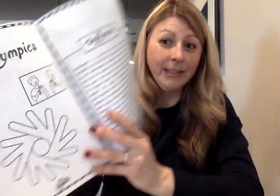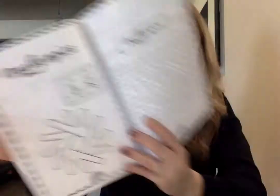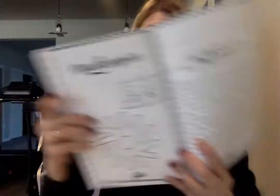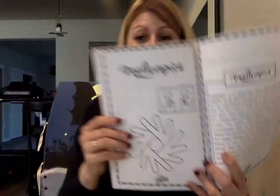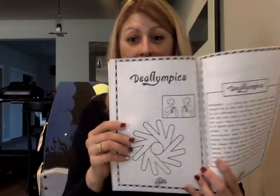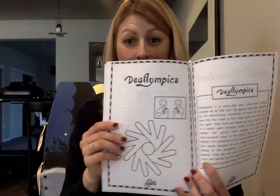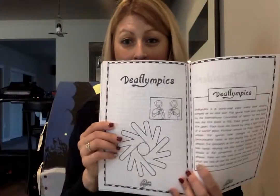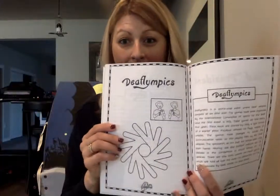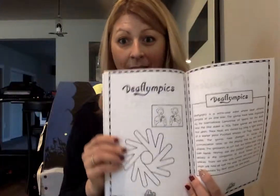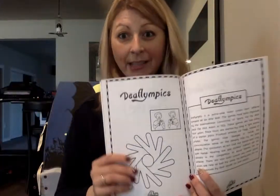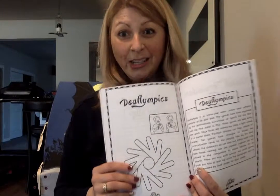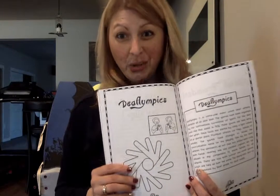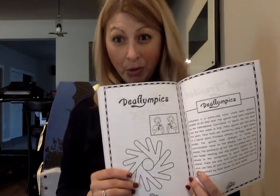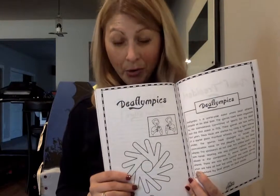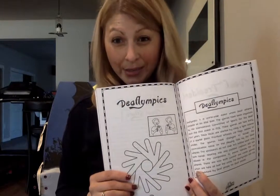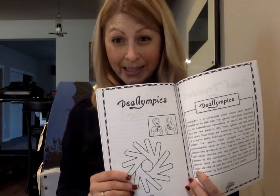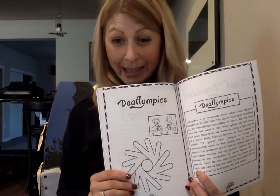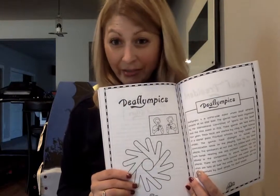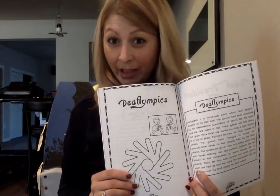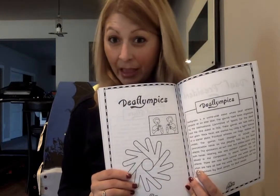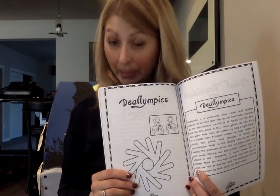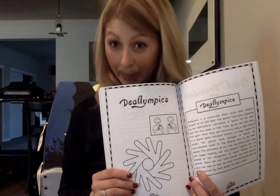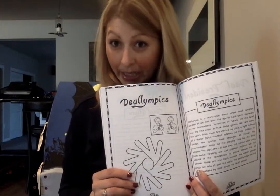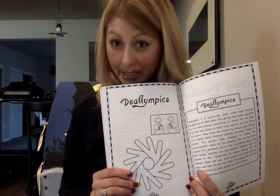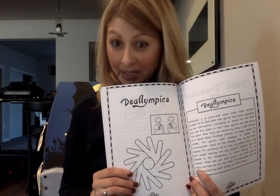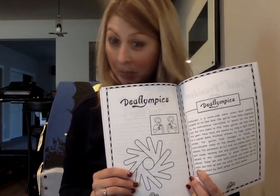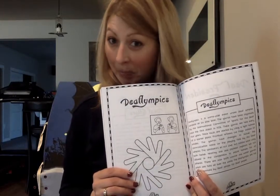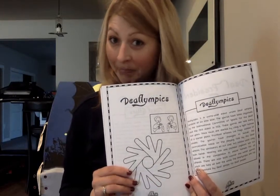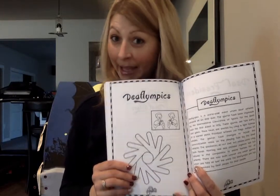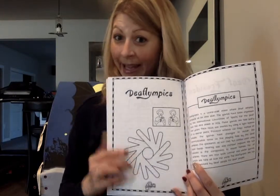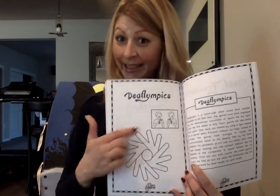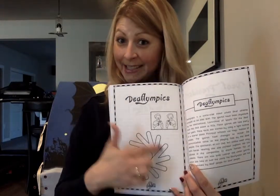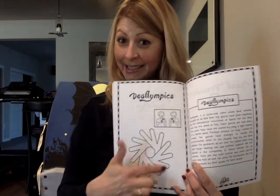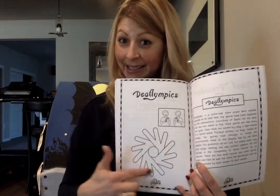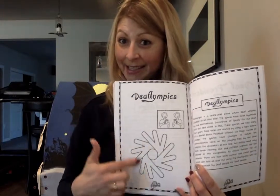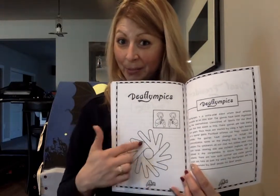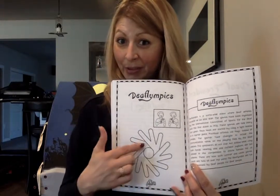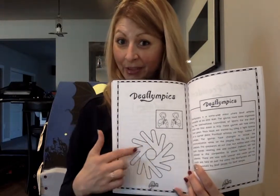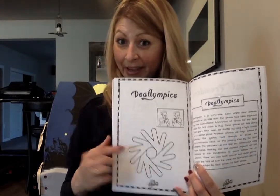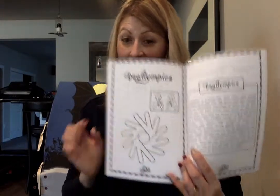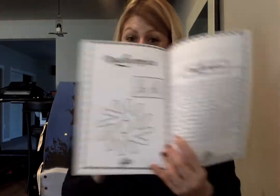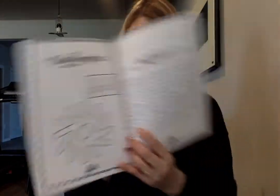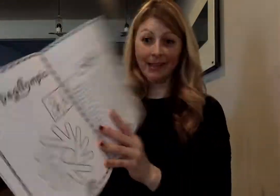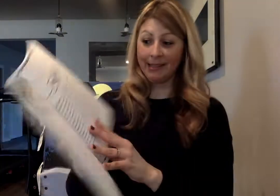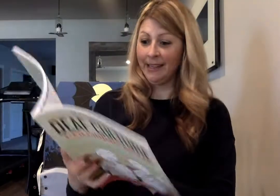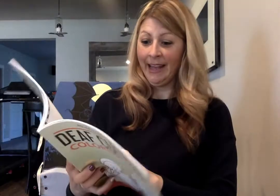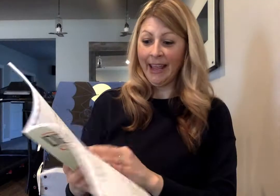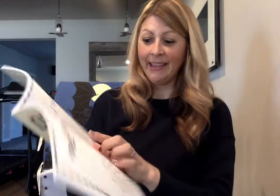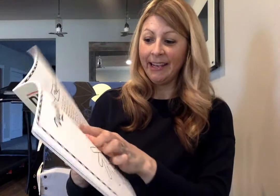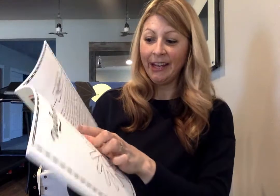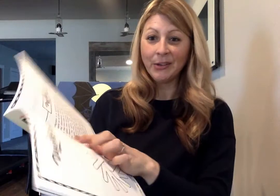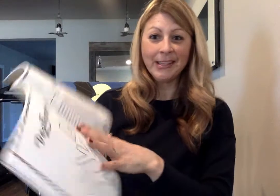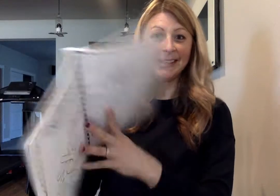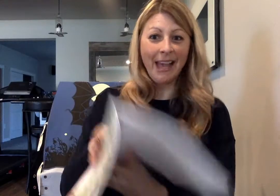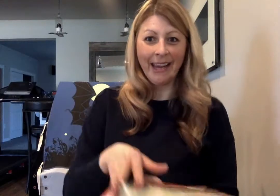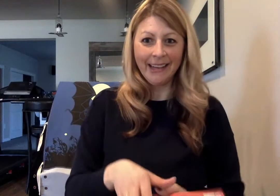deaf concepts. Like, did you know there's Deaf Olympics? This is the symbol for Deaf Olympics. And then here's the sign.